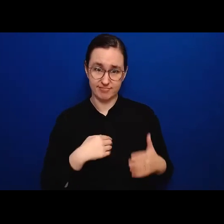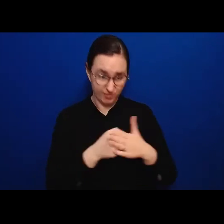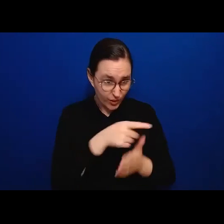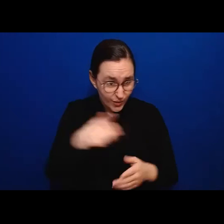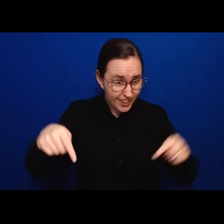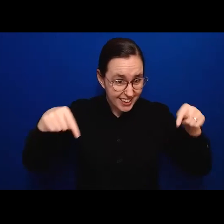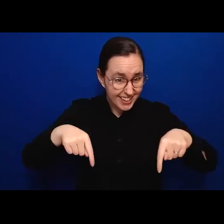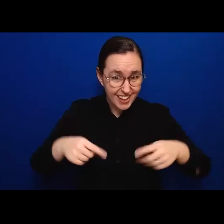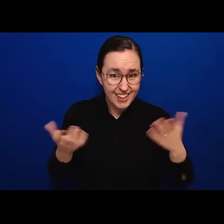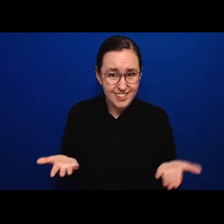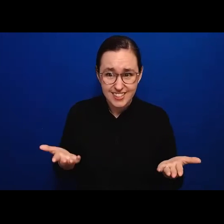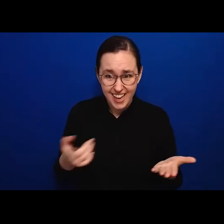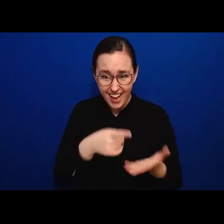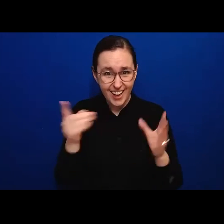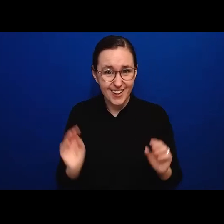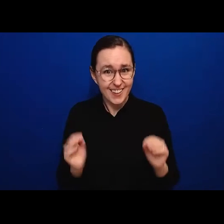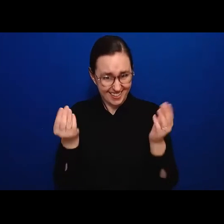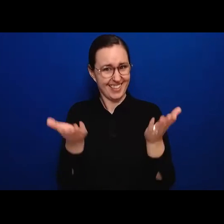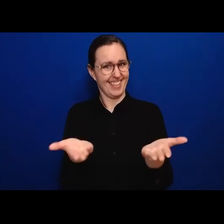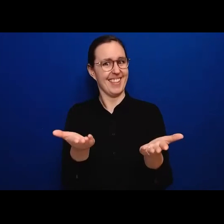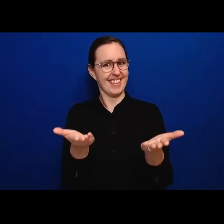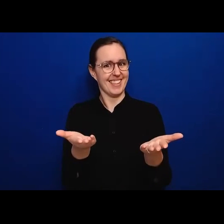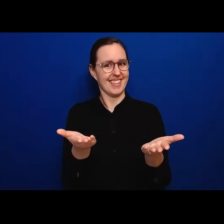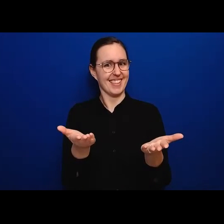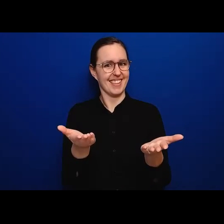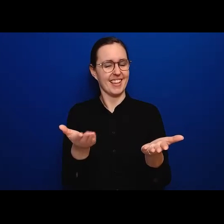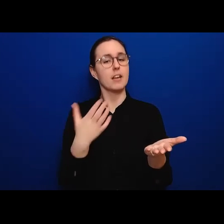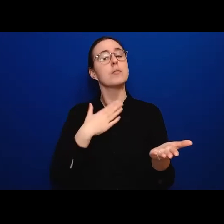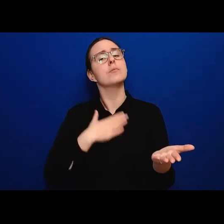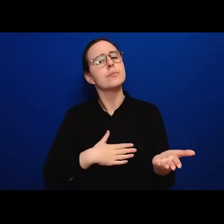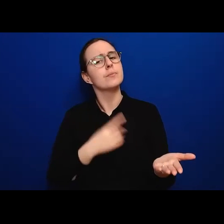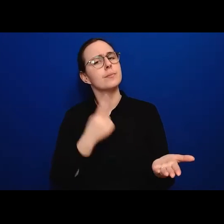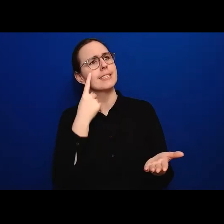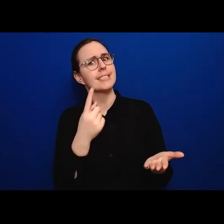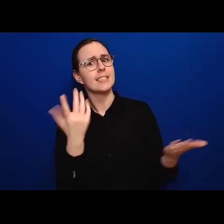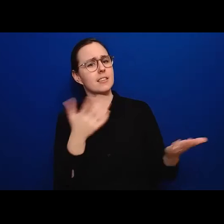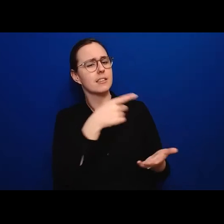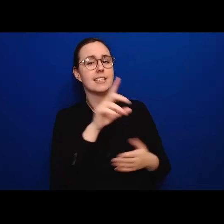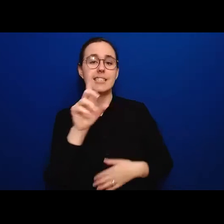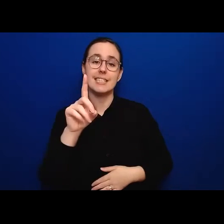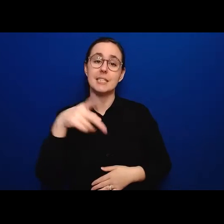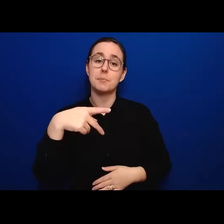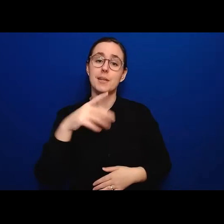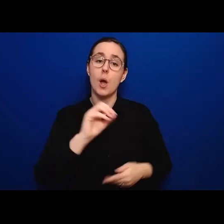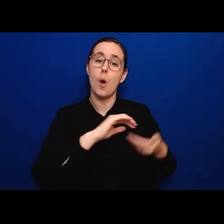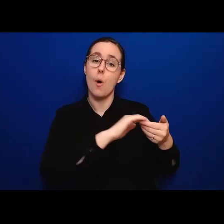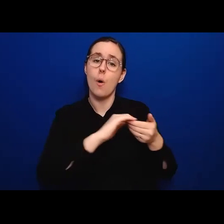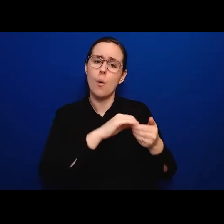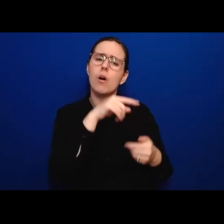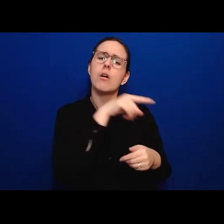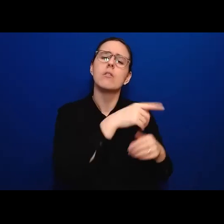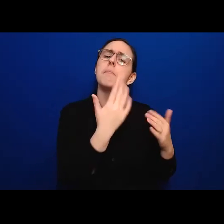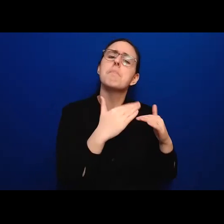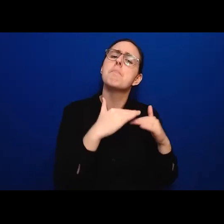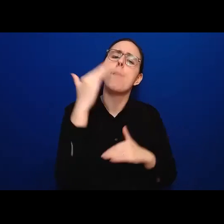spaces among the organizations for us, so that the youth would be able to participate and work in